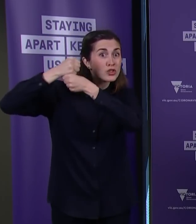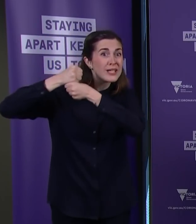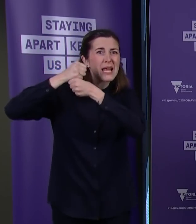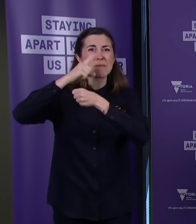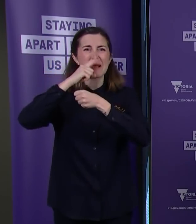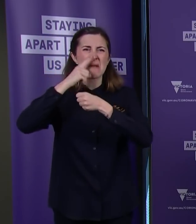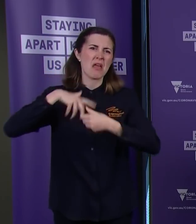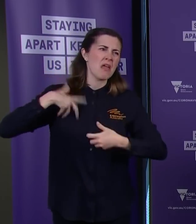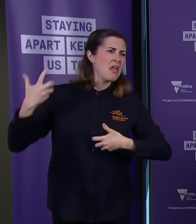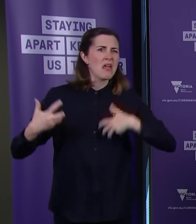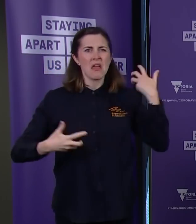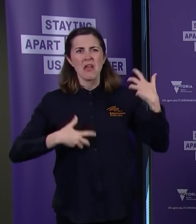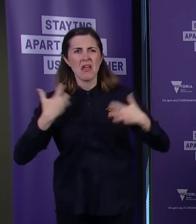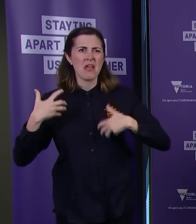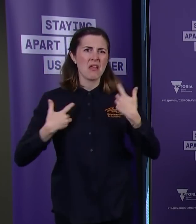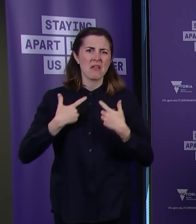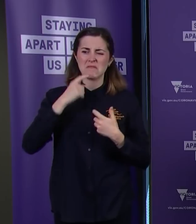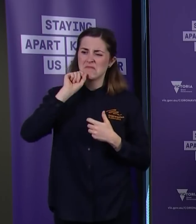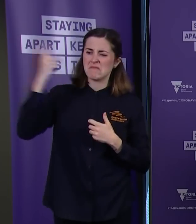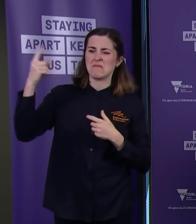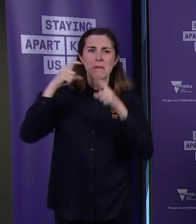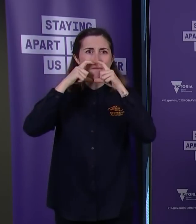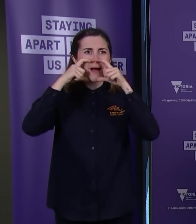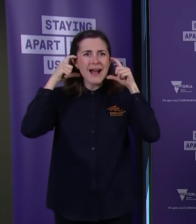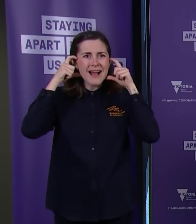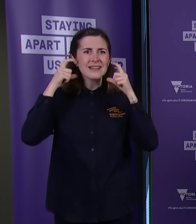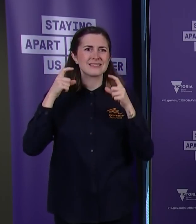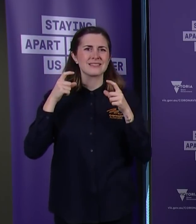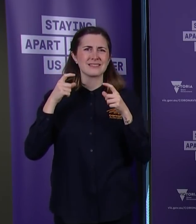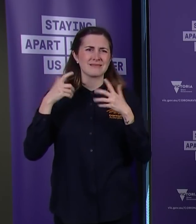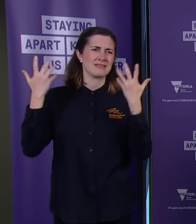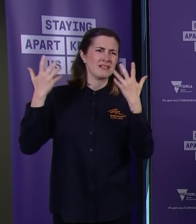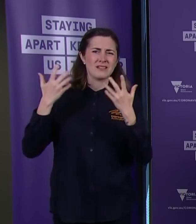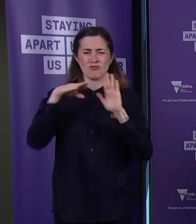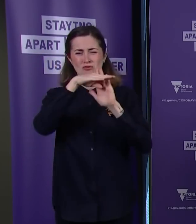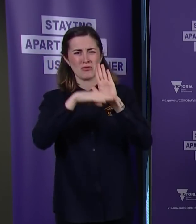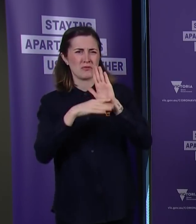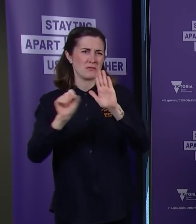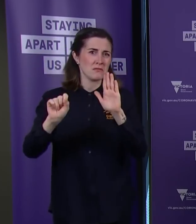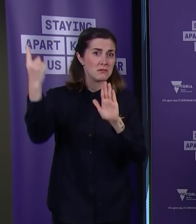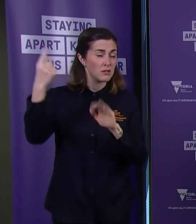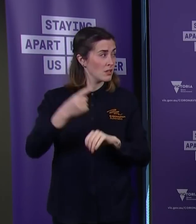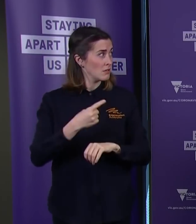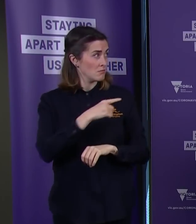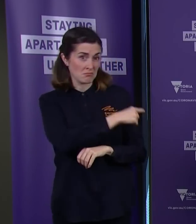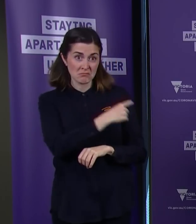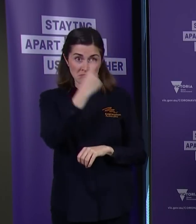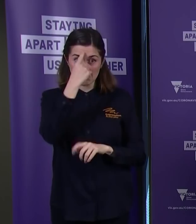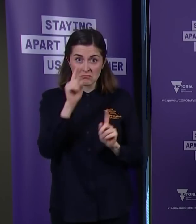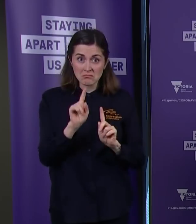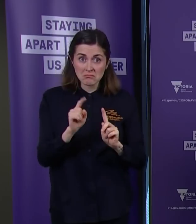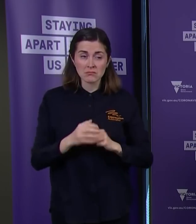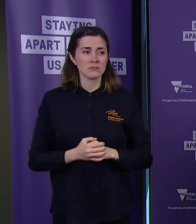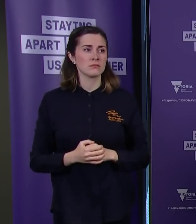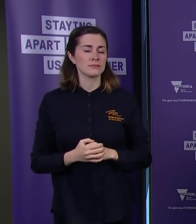Anti-maskers complaining about the restrictions, huge police presence. What's your message to them?